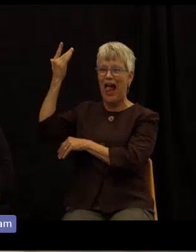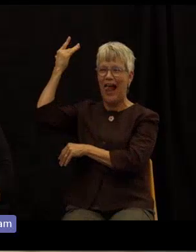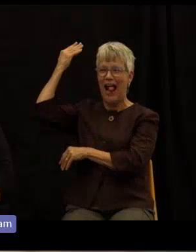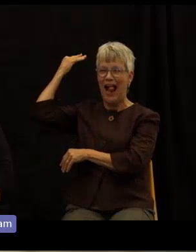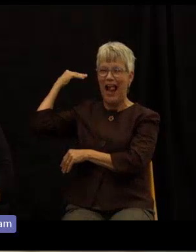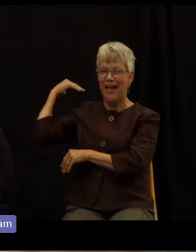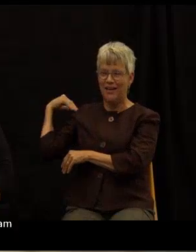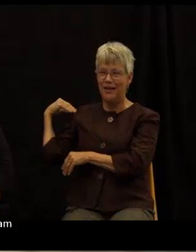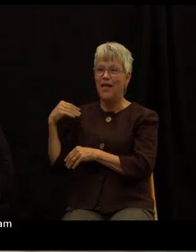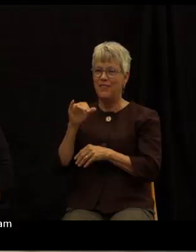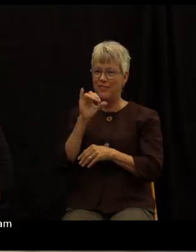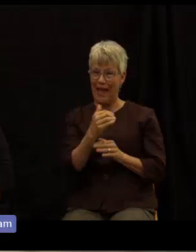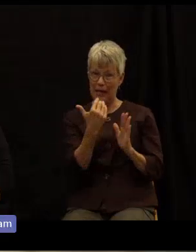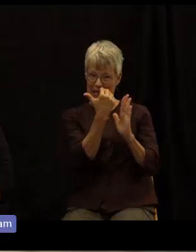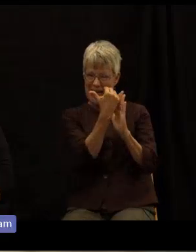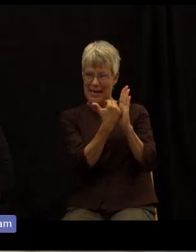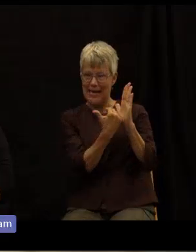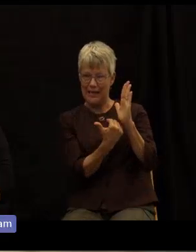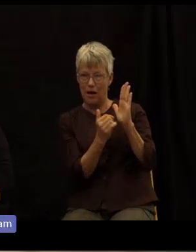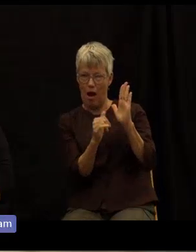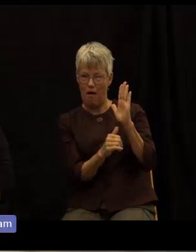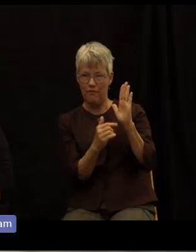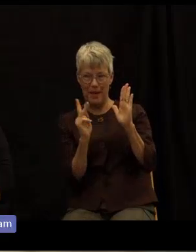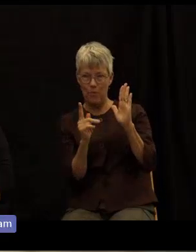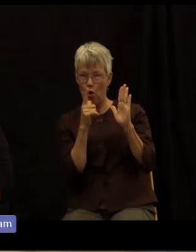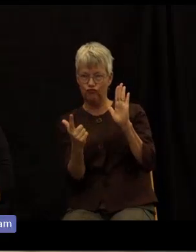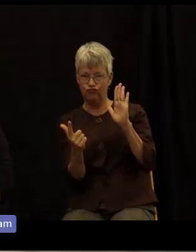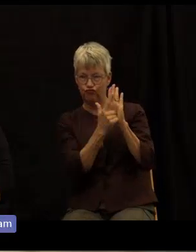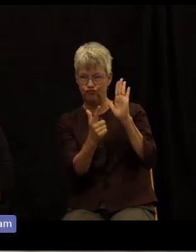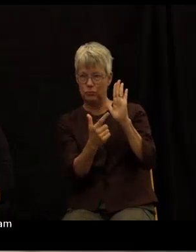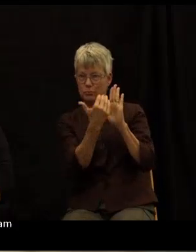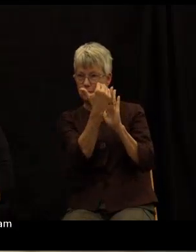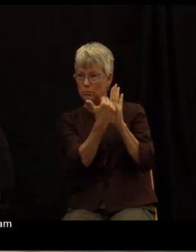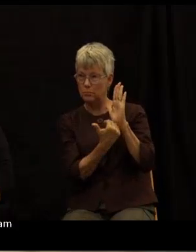banned list. And some of those were banned for life.